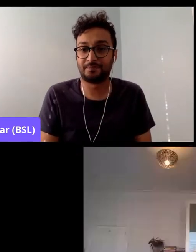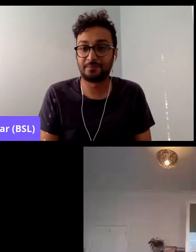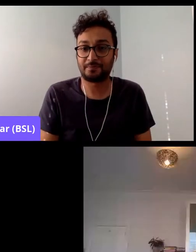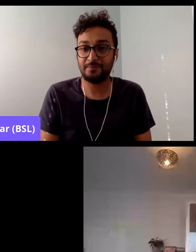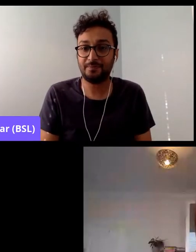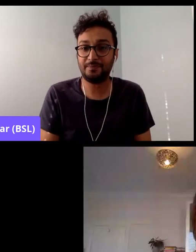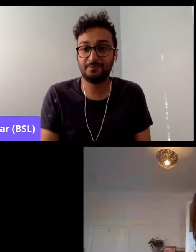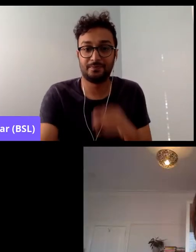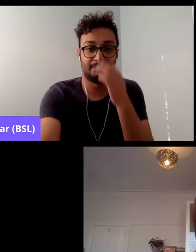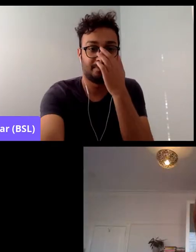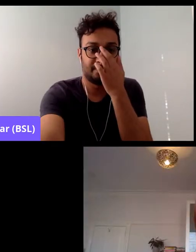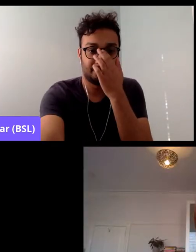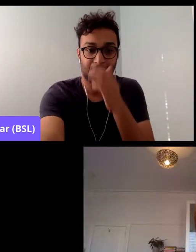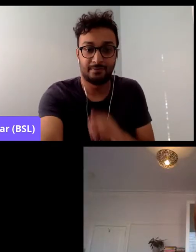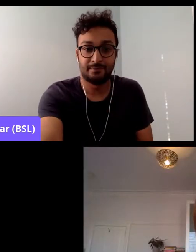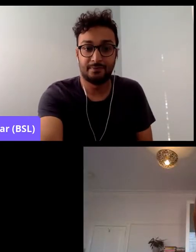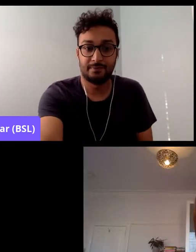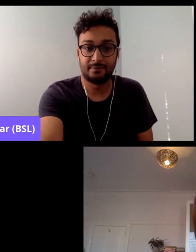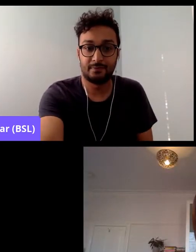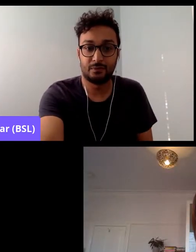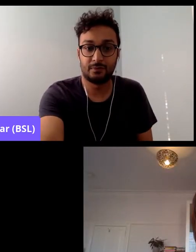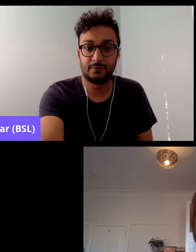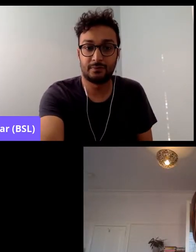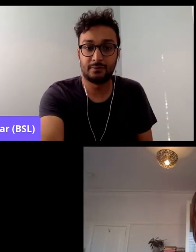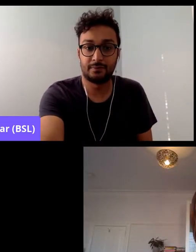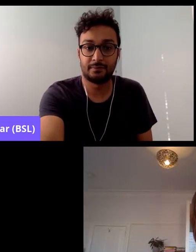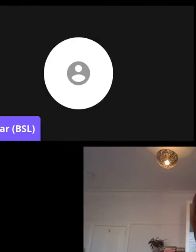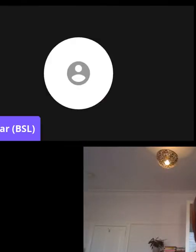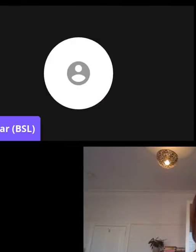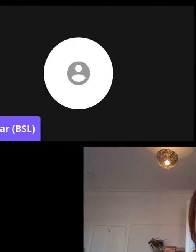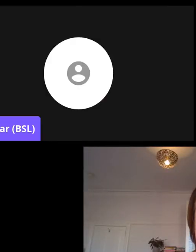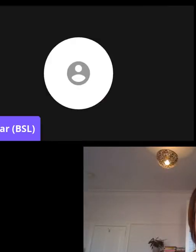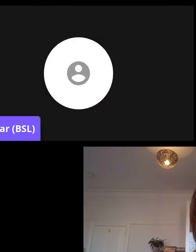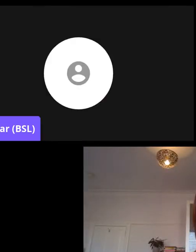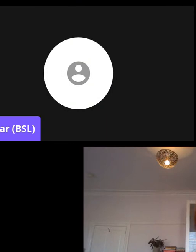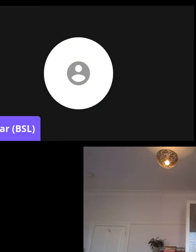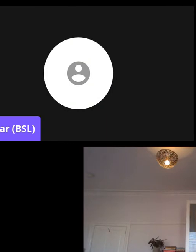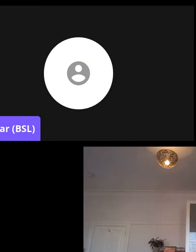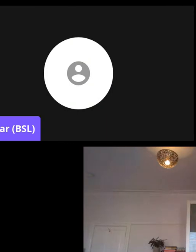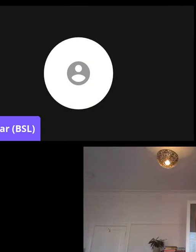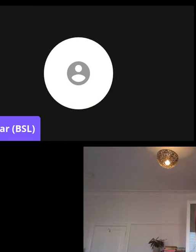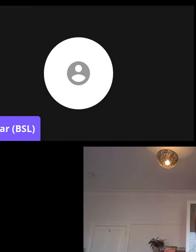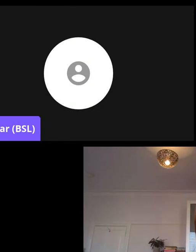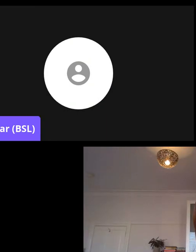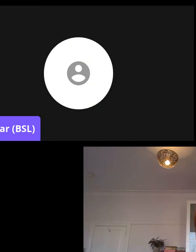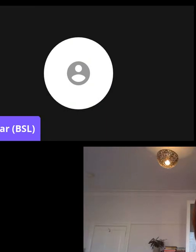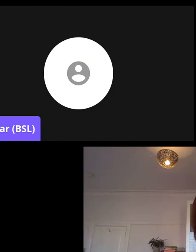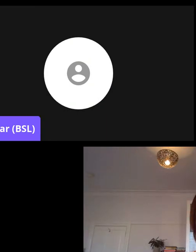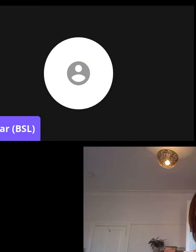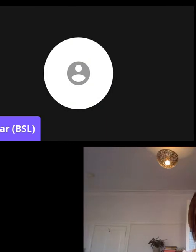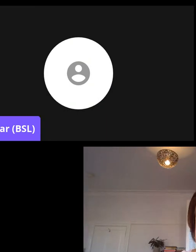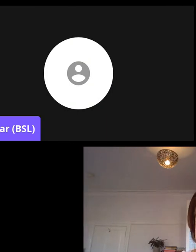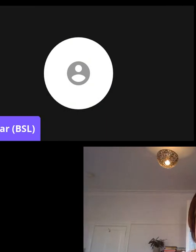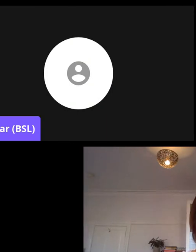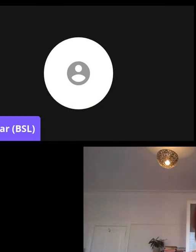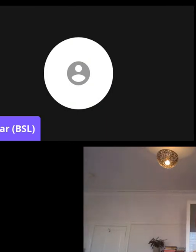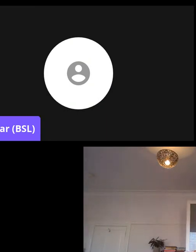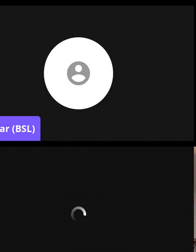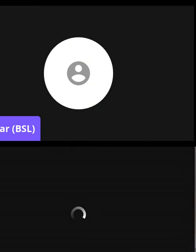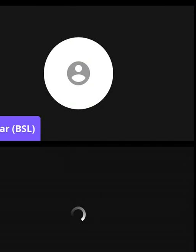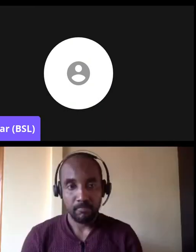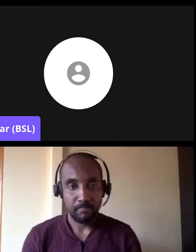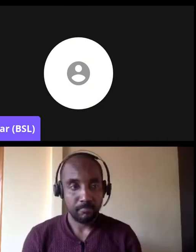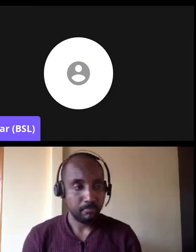Thank you, Chair. Thank you so much, Diane. That was fantastic. I did actually forget to introduce